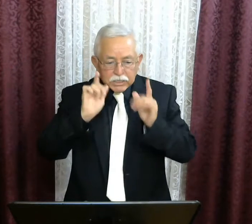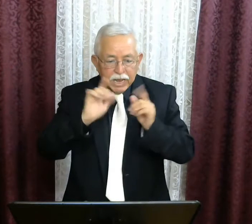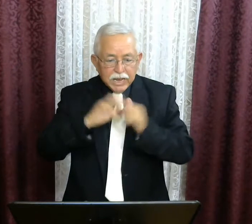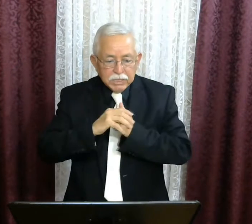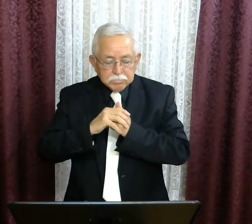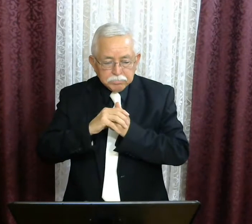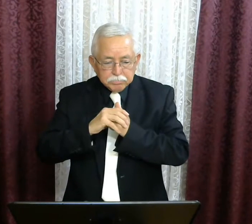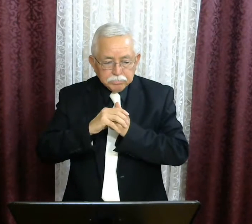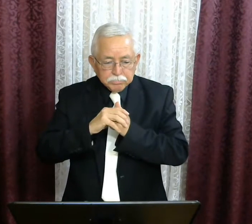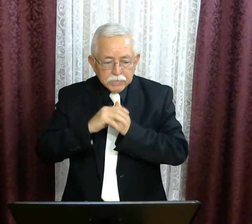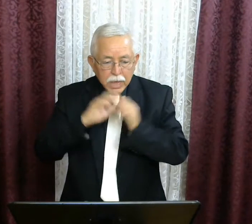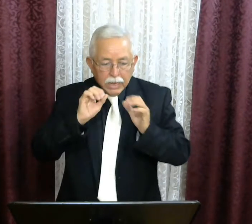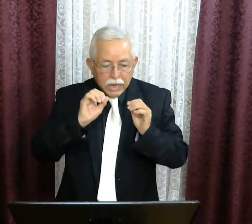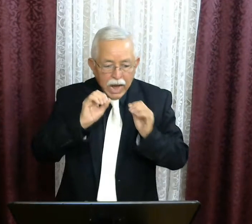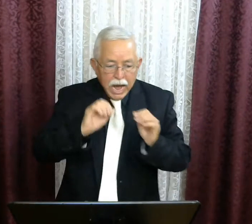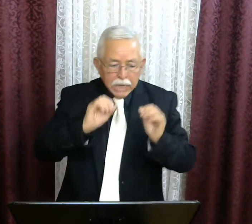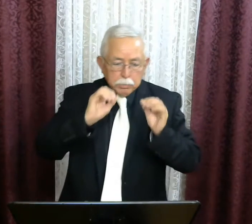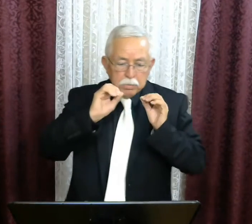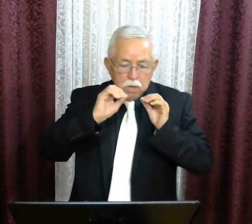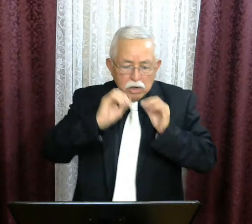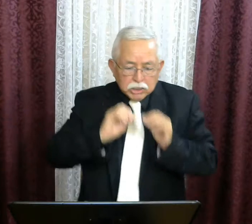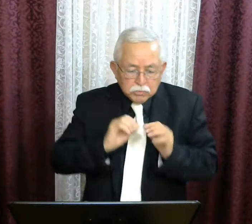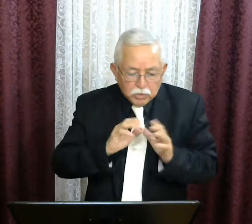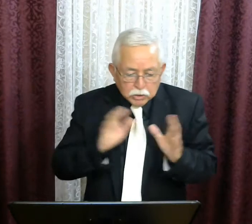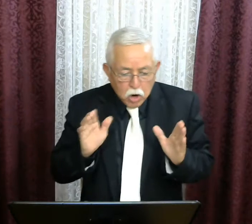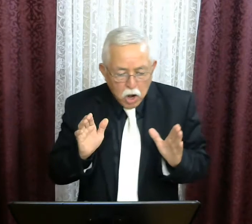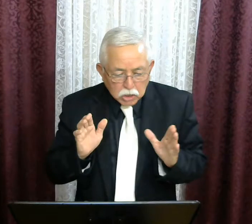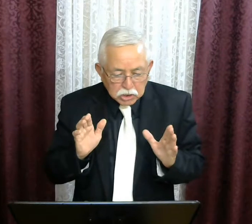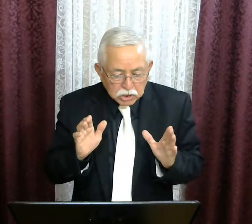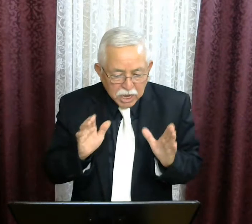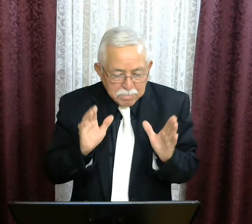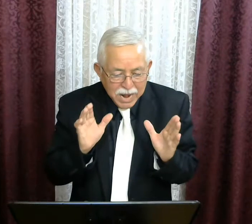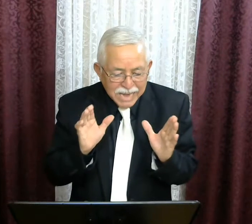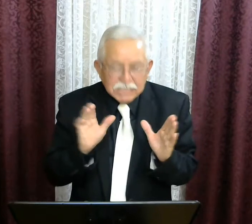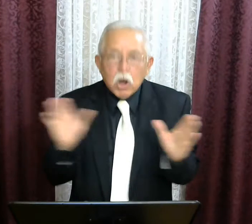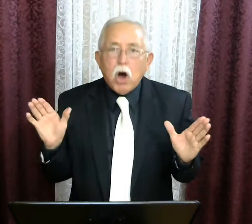said, God be merciful to us and bless us,